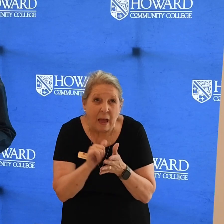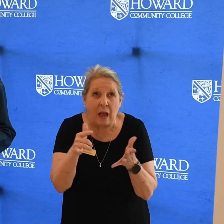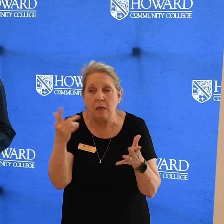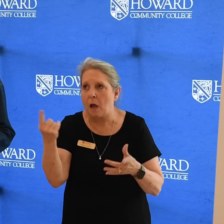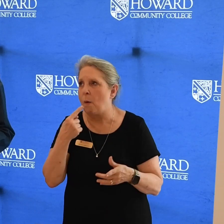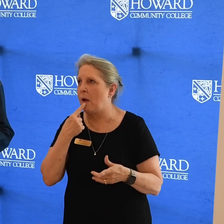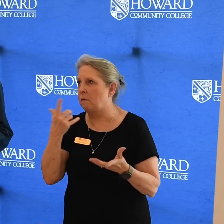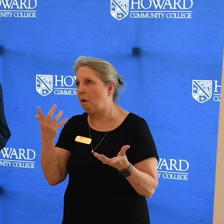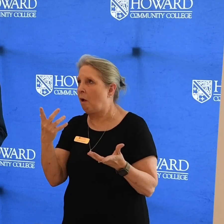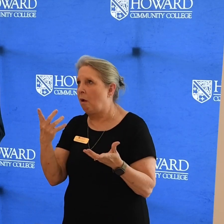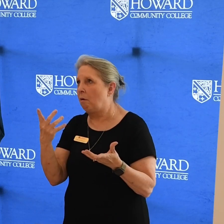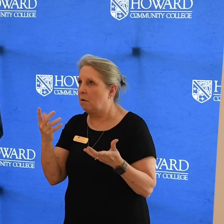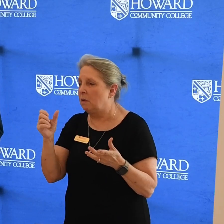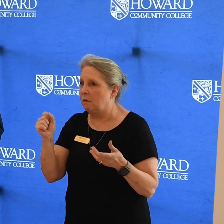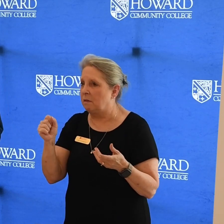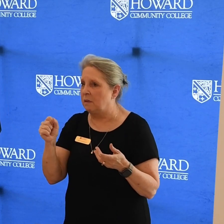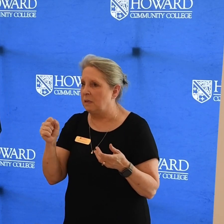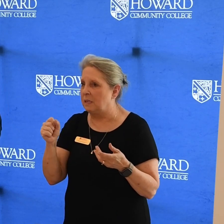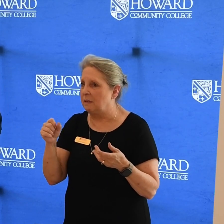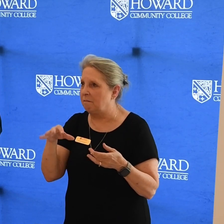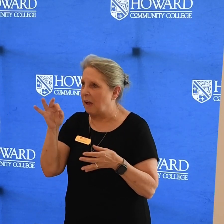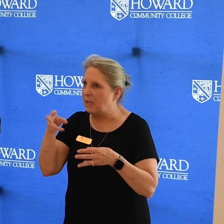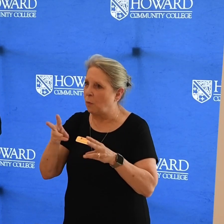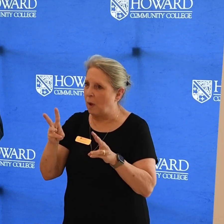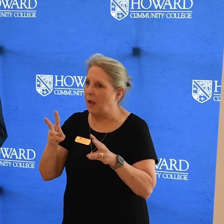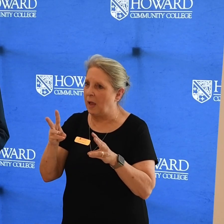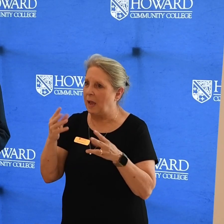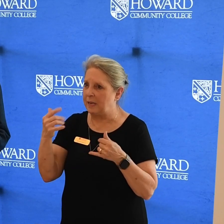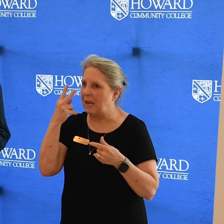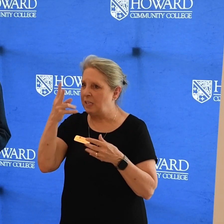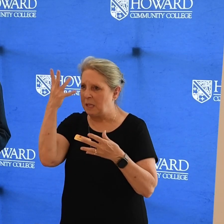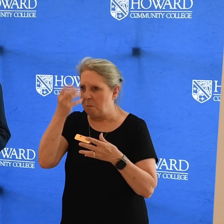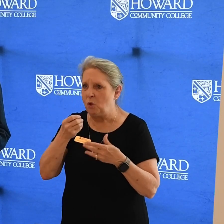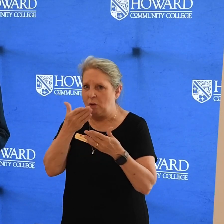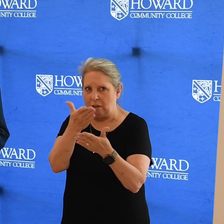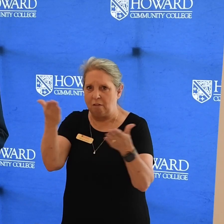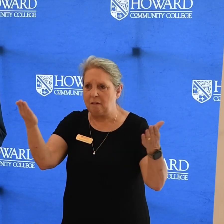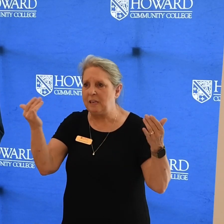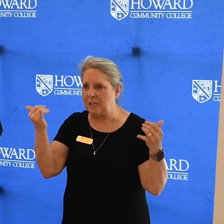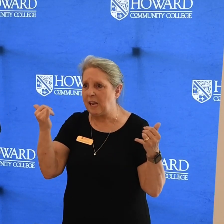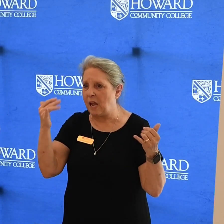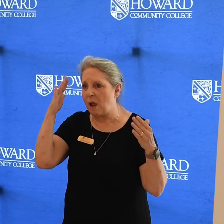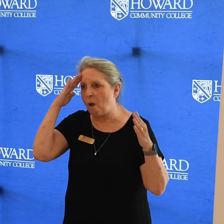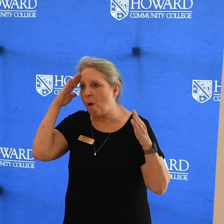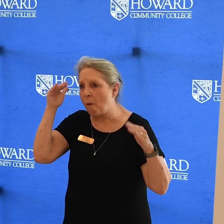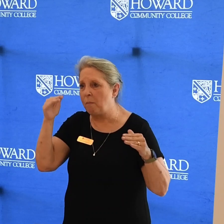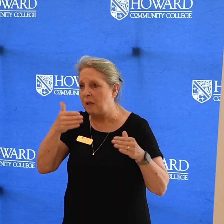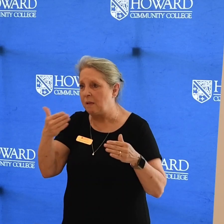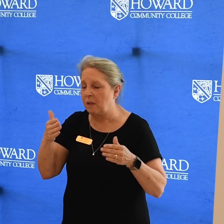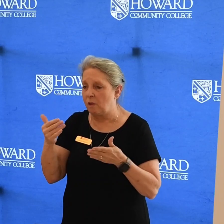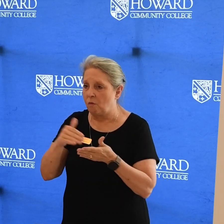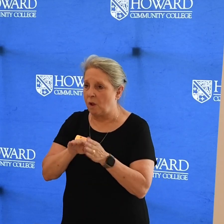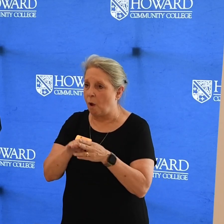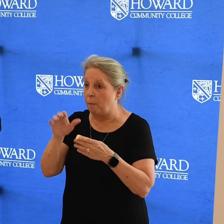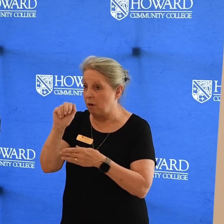always finds an answer to yes for it. And look at the beauty that we have today. And hopefully when things reopen in August, we'll bring you all back